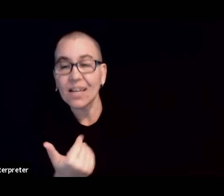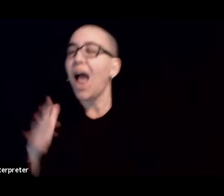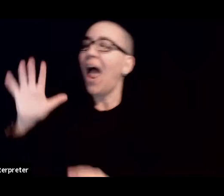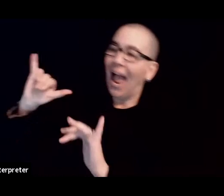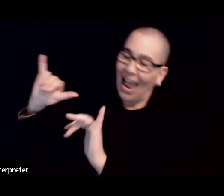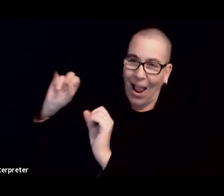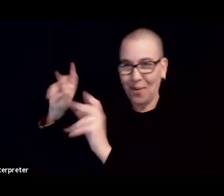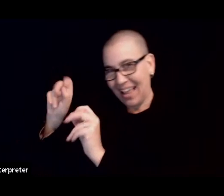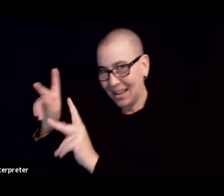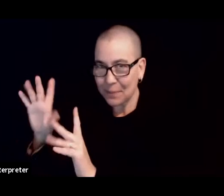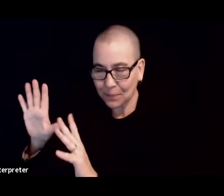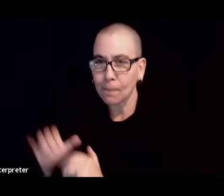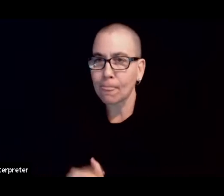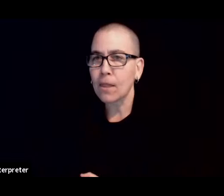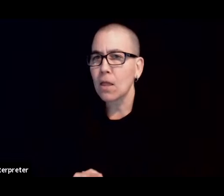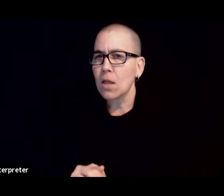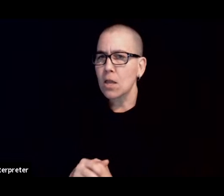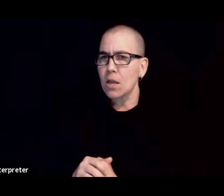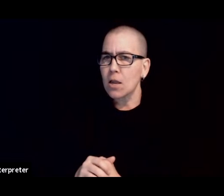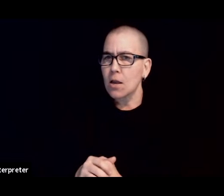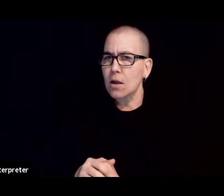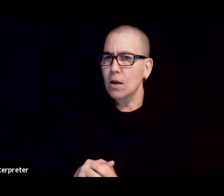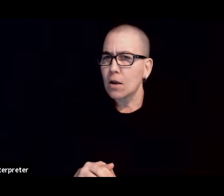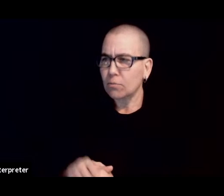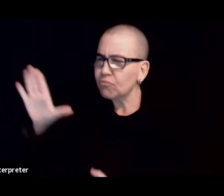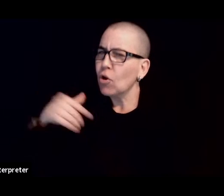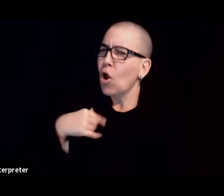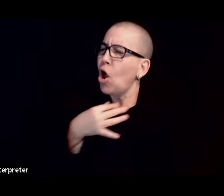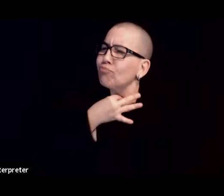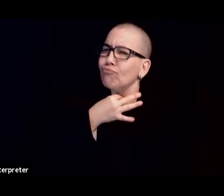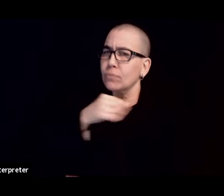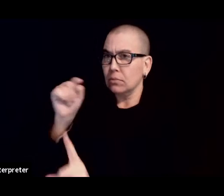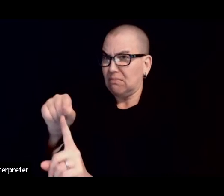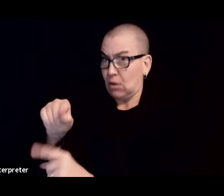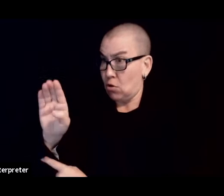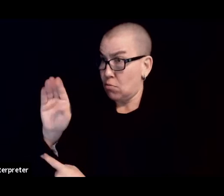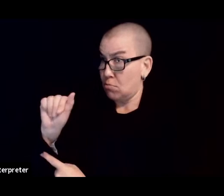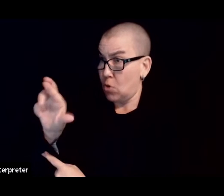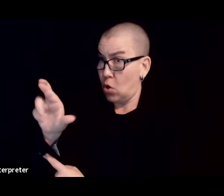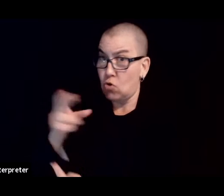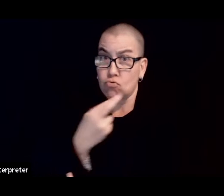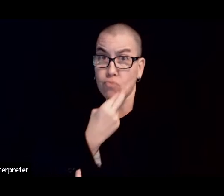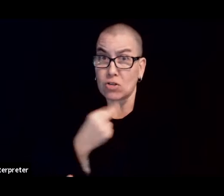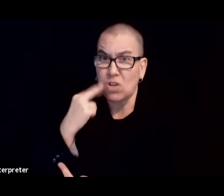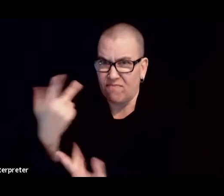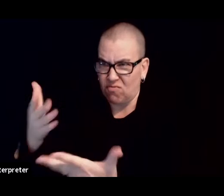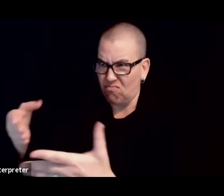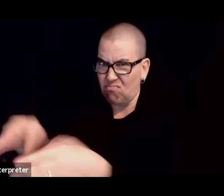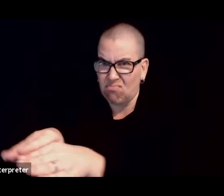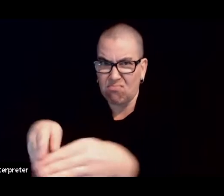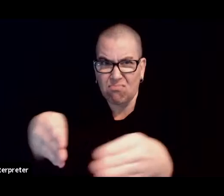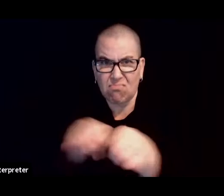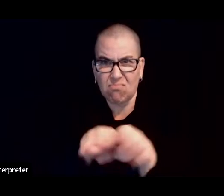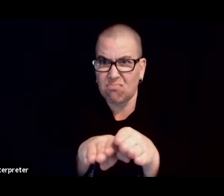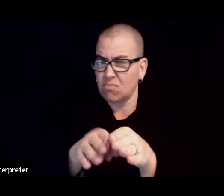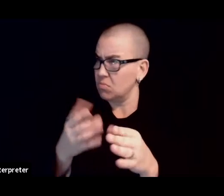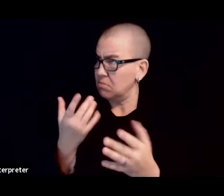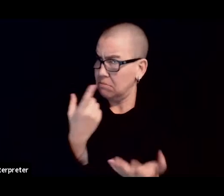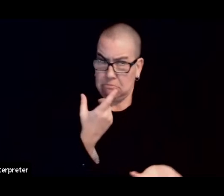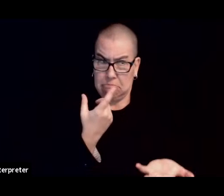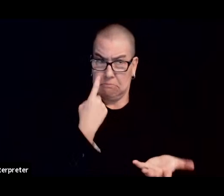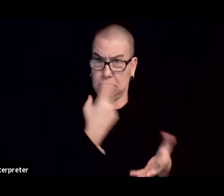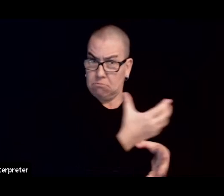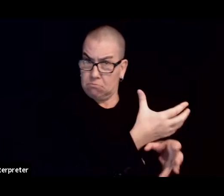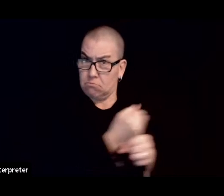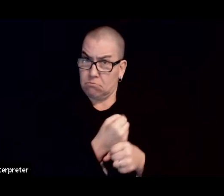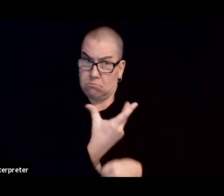with respect to bars and restaurants remaining closed, I mean, these are improving so much. Are we sure this isn't overly heavy-handed? I mean, what's